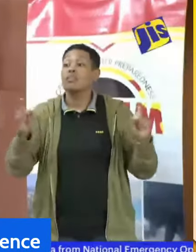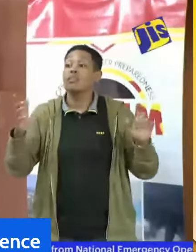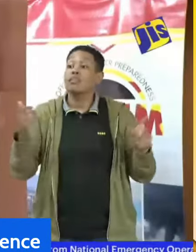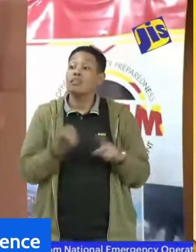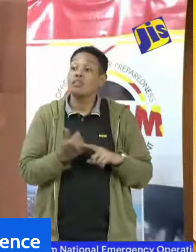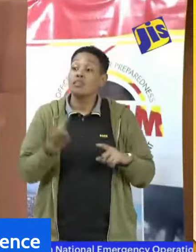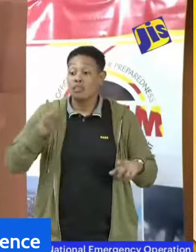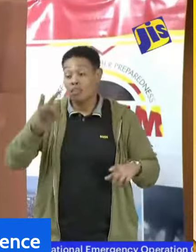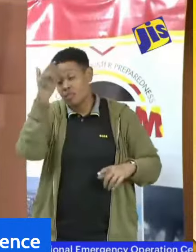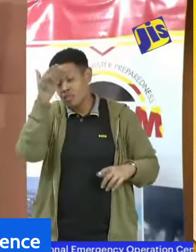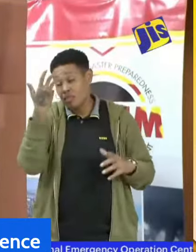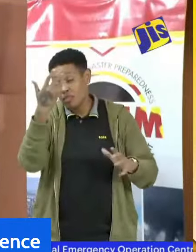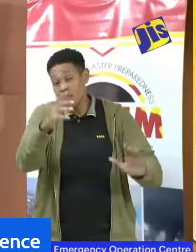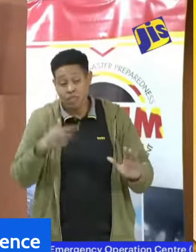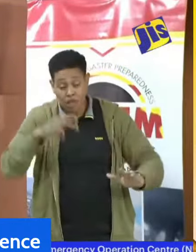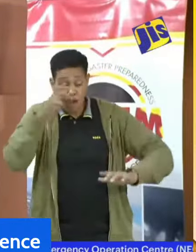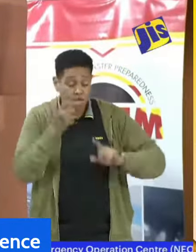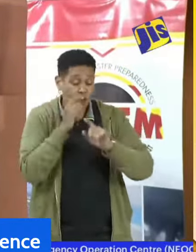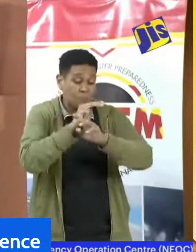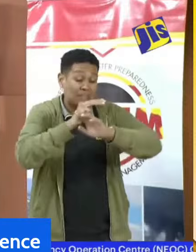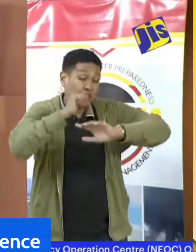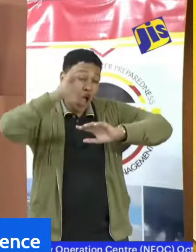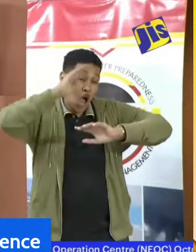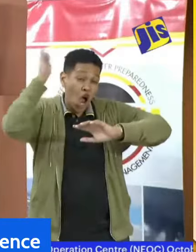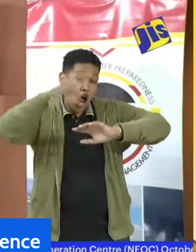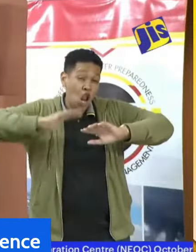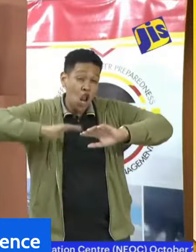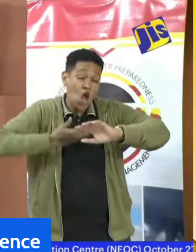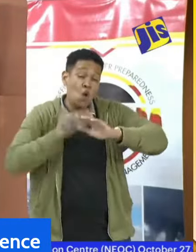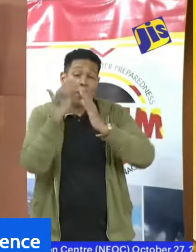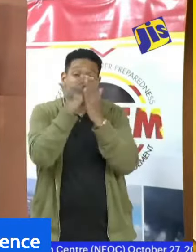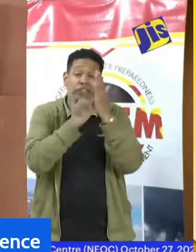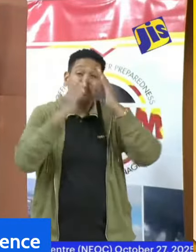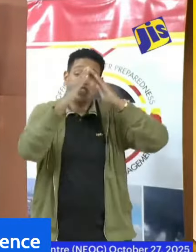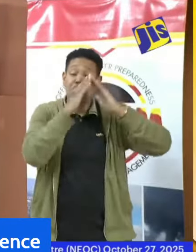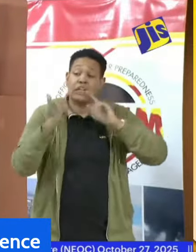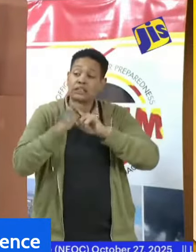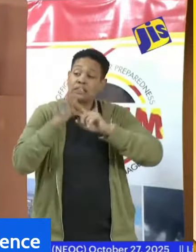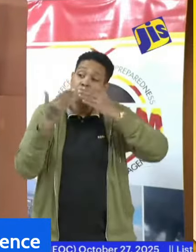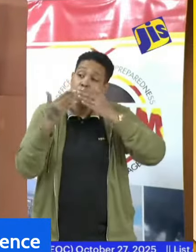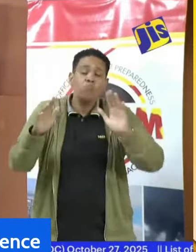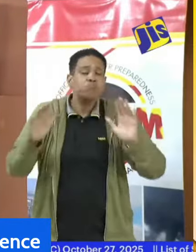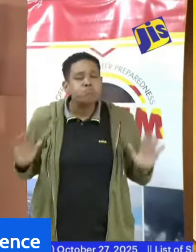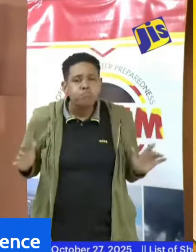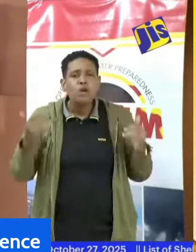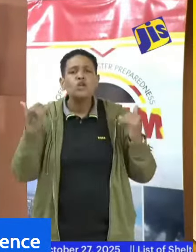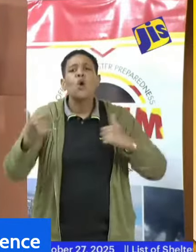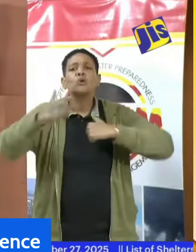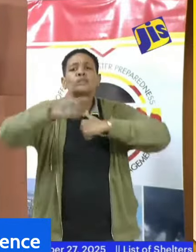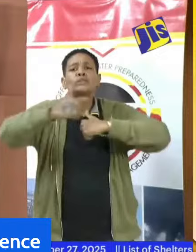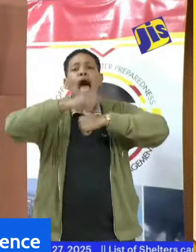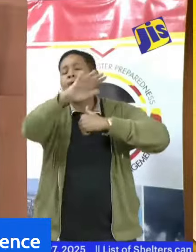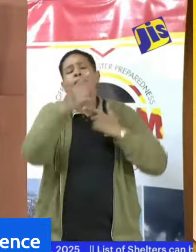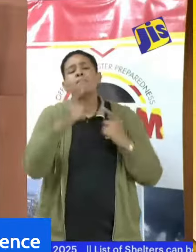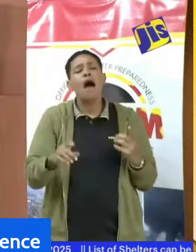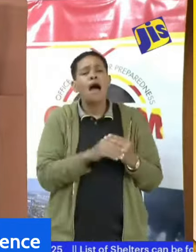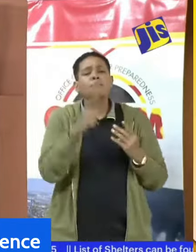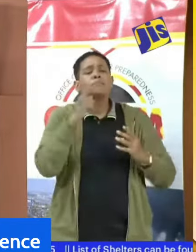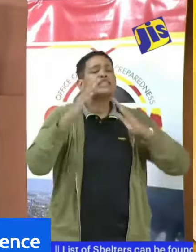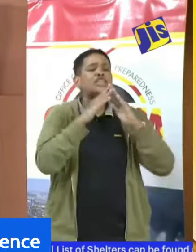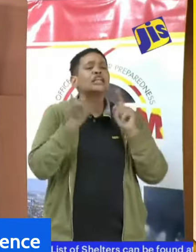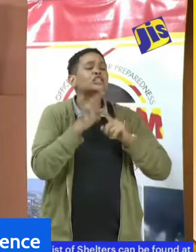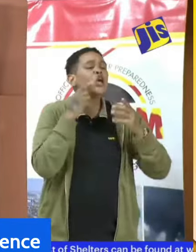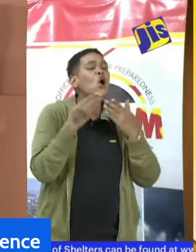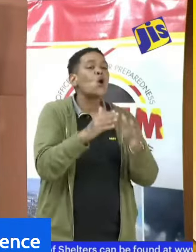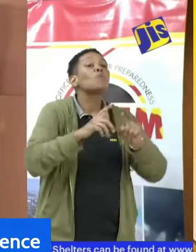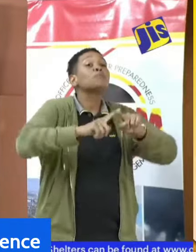Well, as you have heard from Minister, not all our listed shelters are open. At this point in time, shelters are